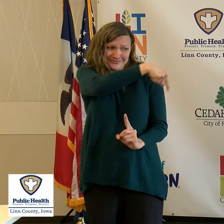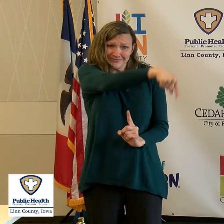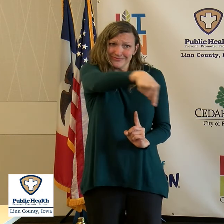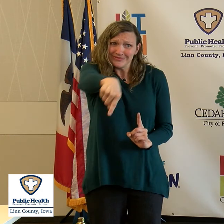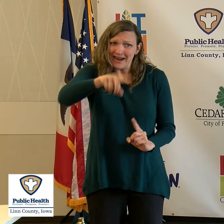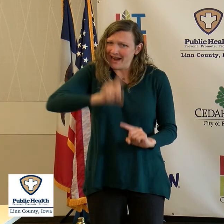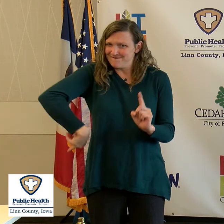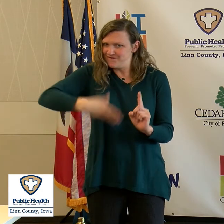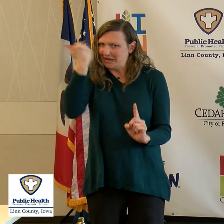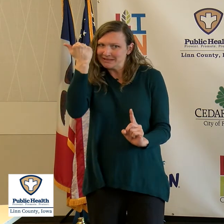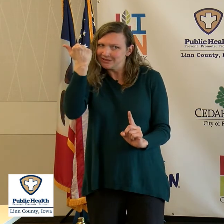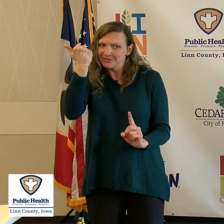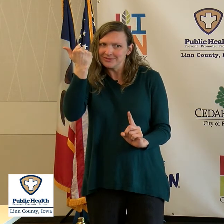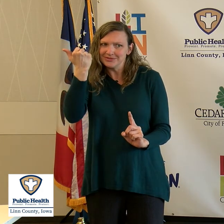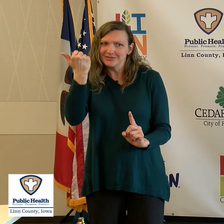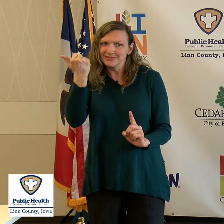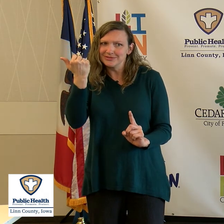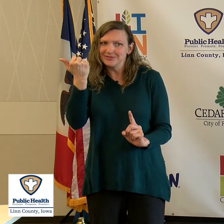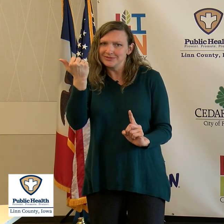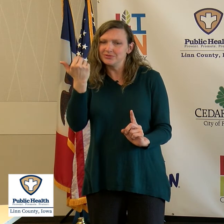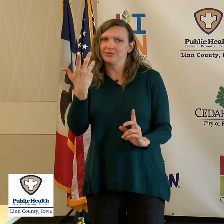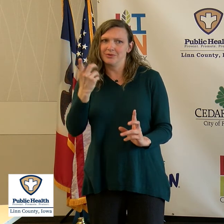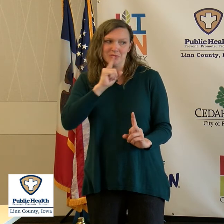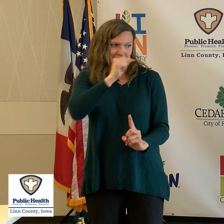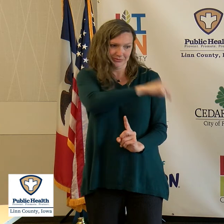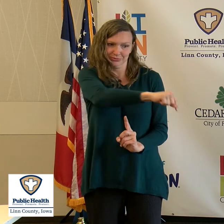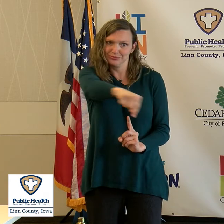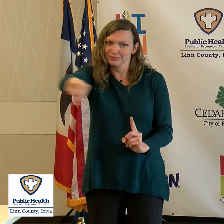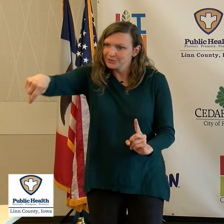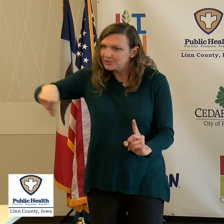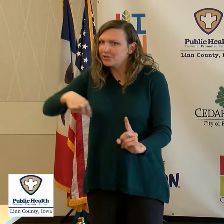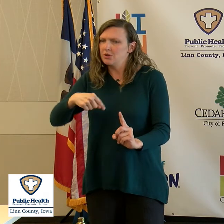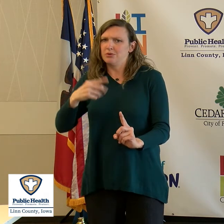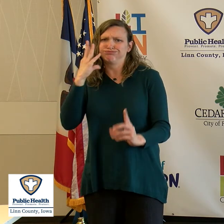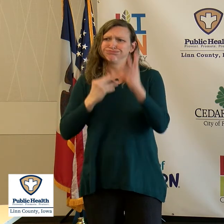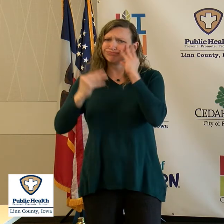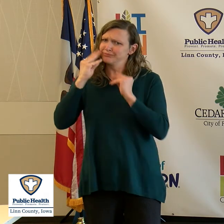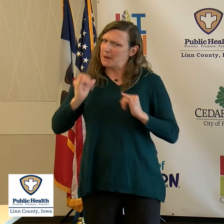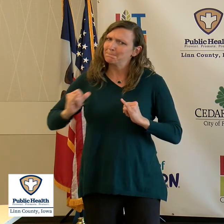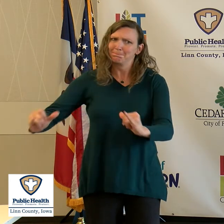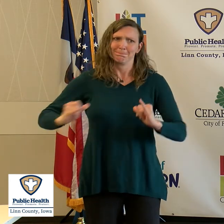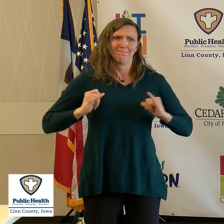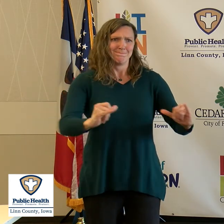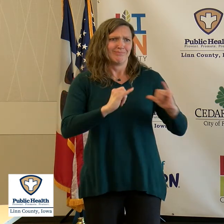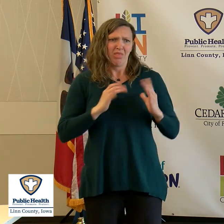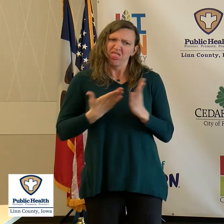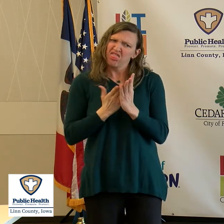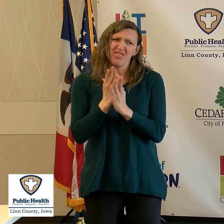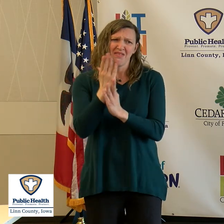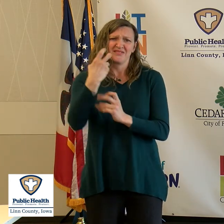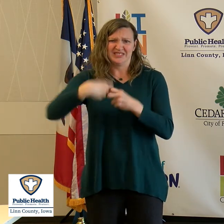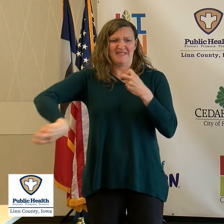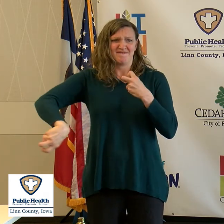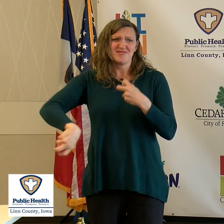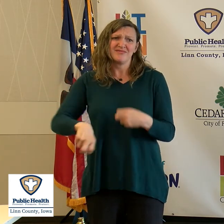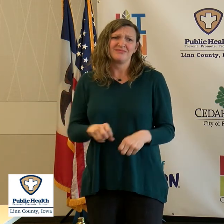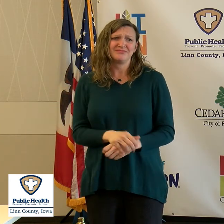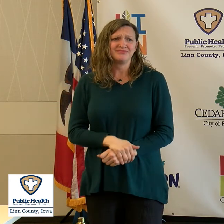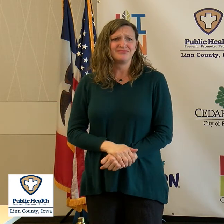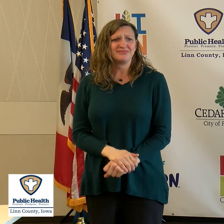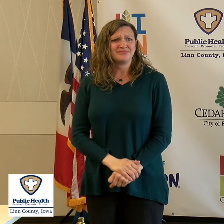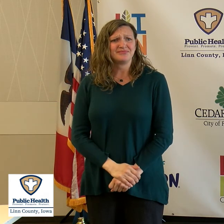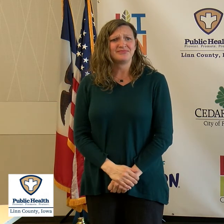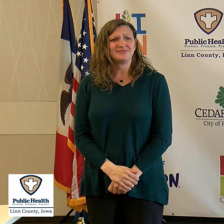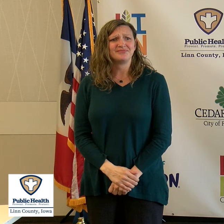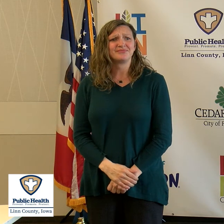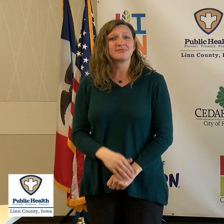certainly impact all of our lives. It has already been reported that several food processing and meatpacking plants across the state